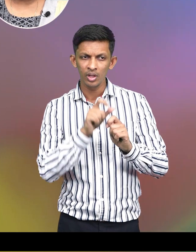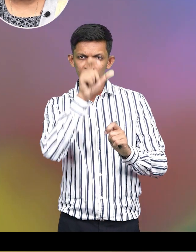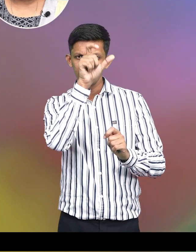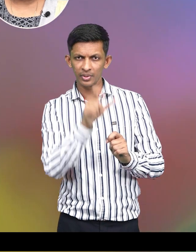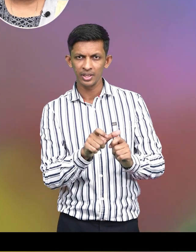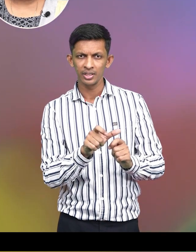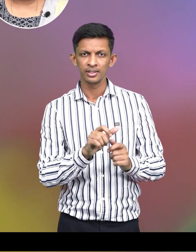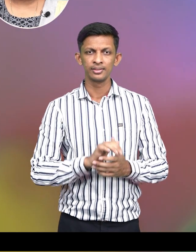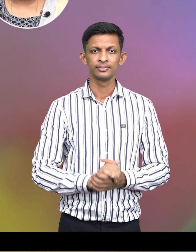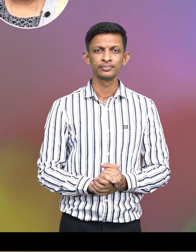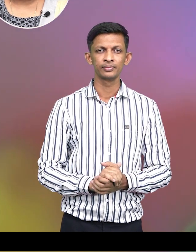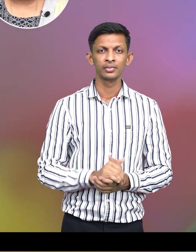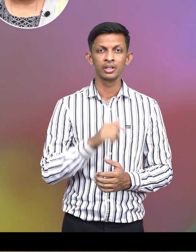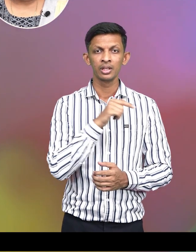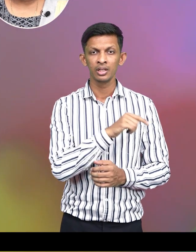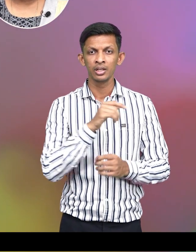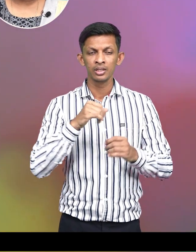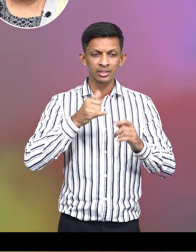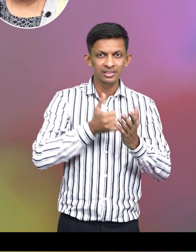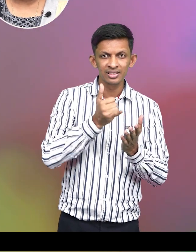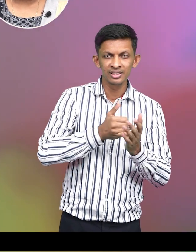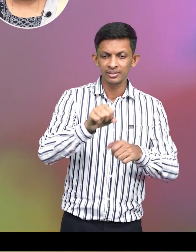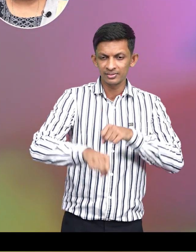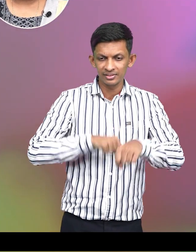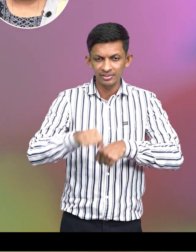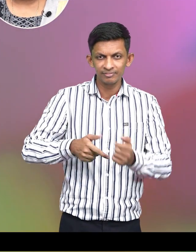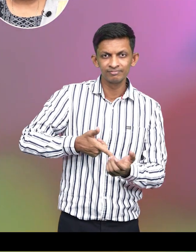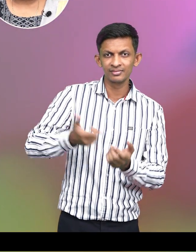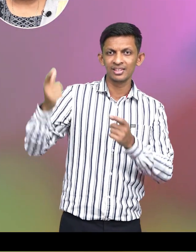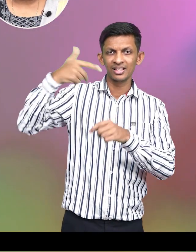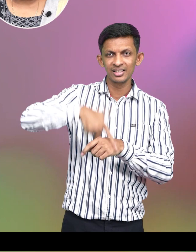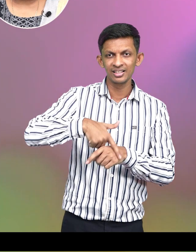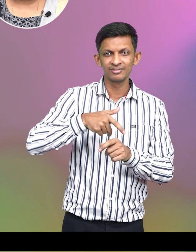repair persons, rickshaw pullers,